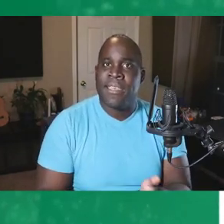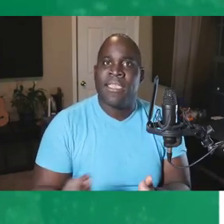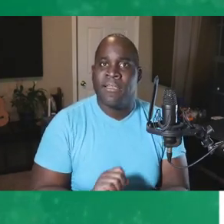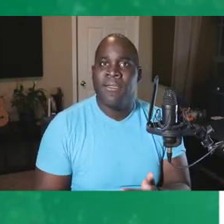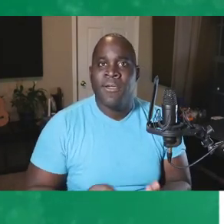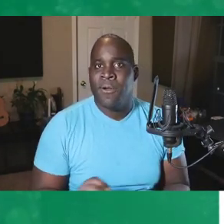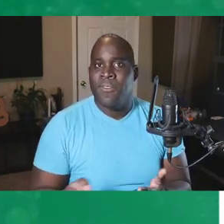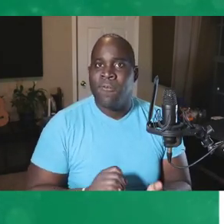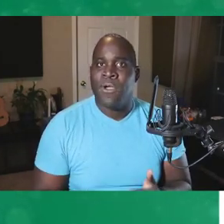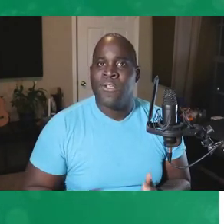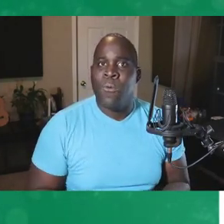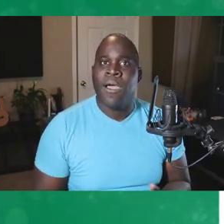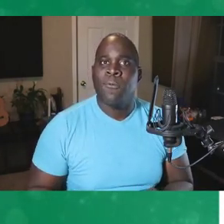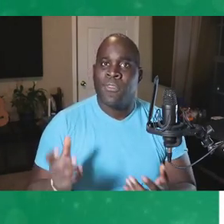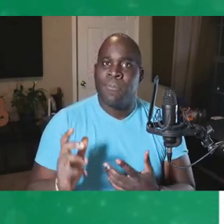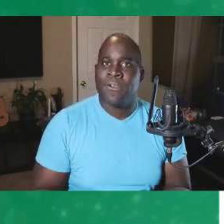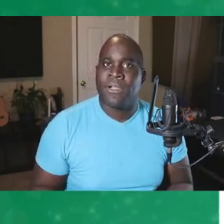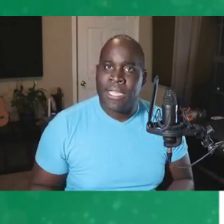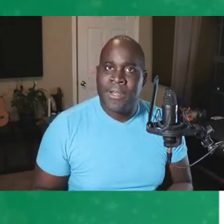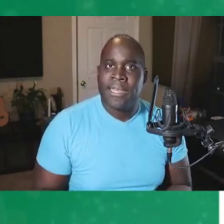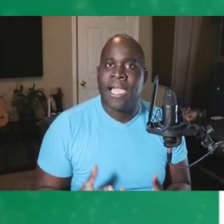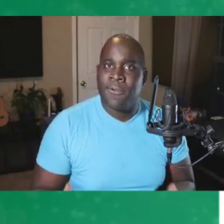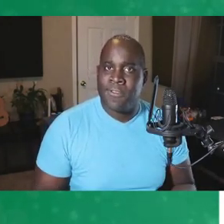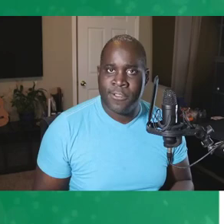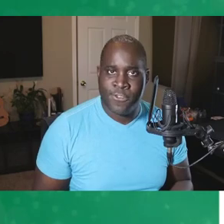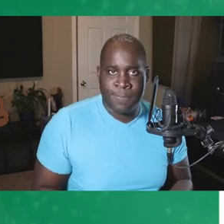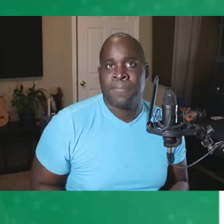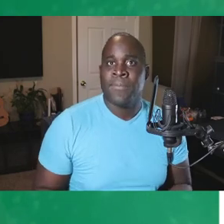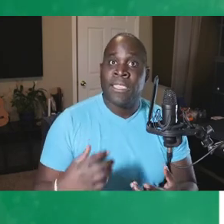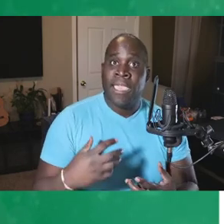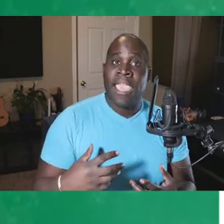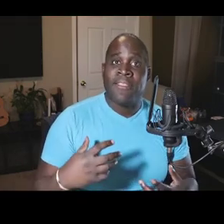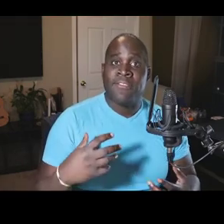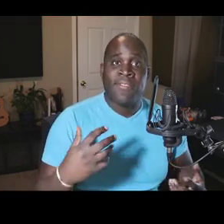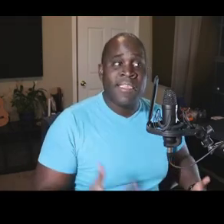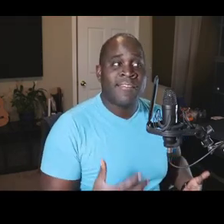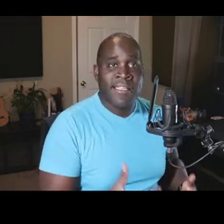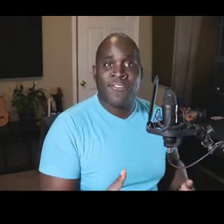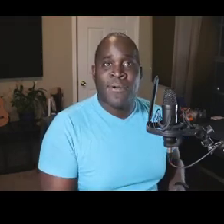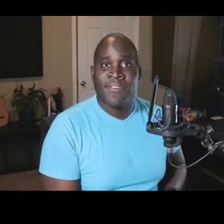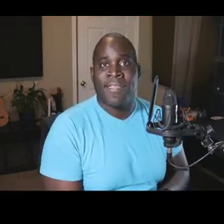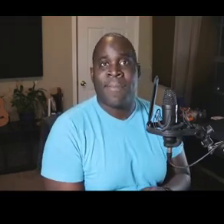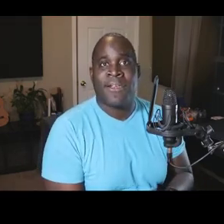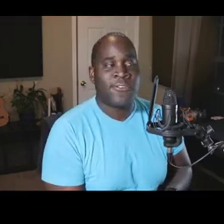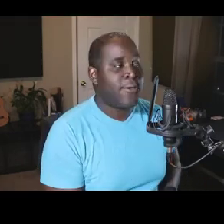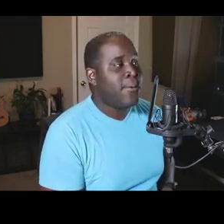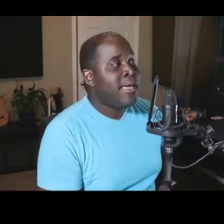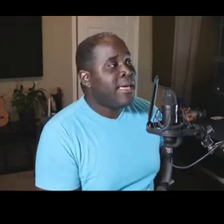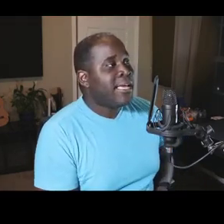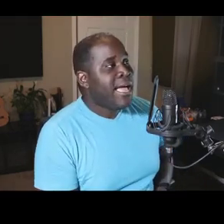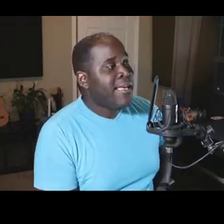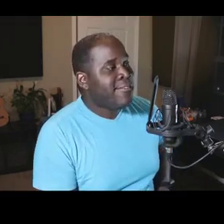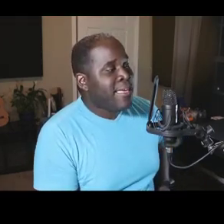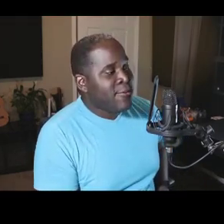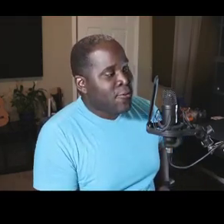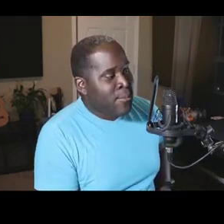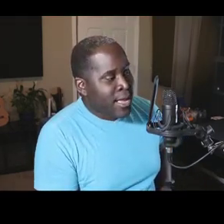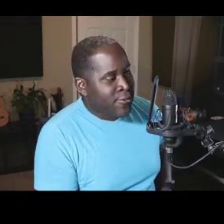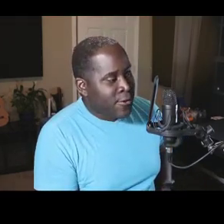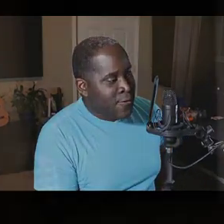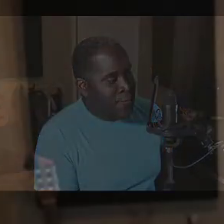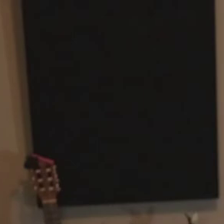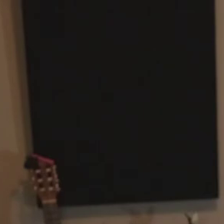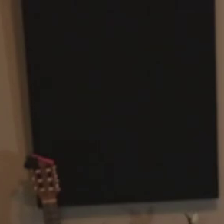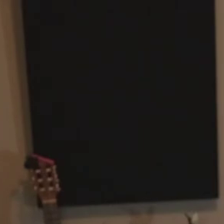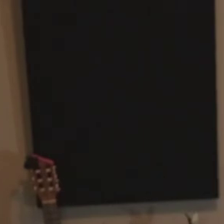the meaning of what you want with better clarity and higher resolution. And it's these kinds of choices that matter. So guys, thank you so